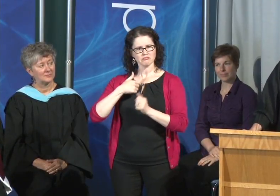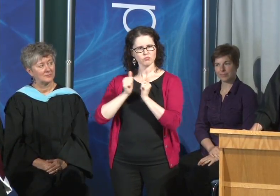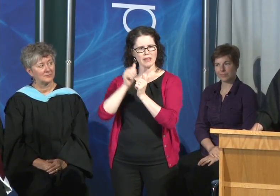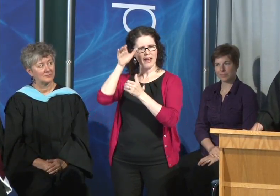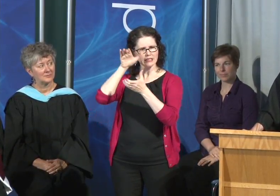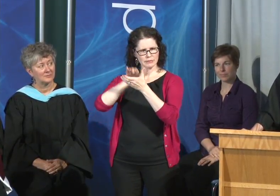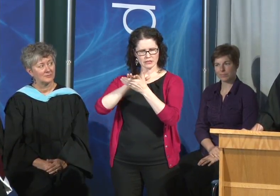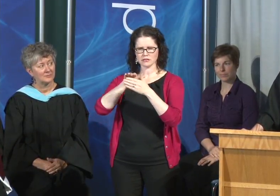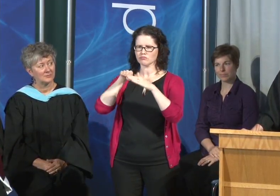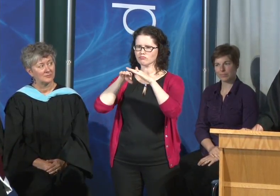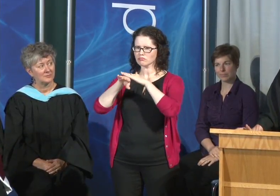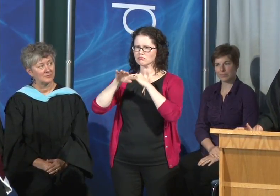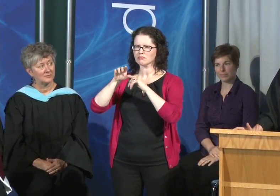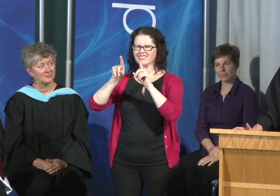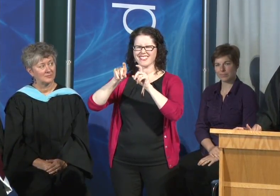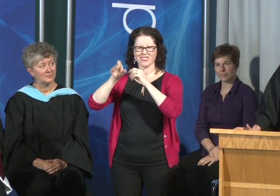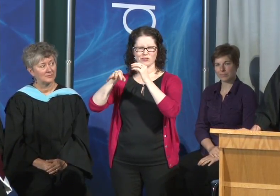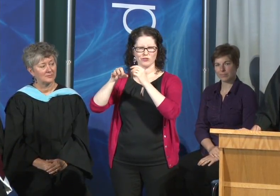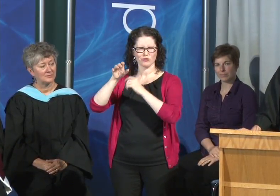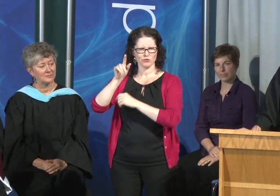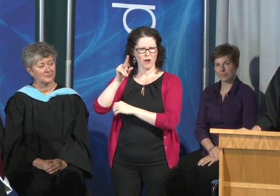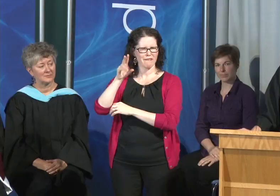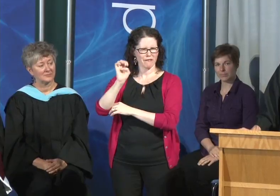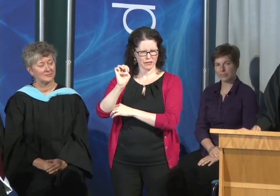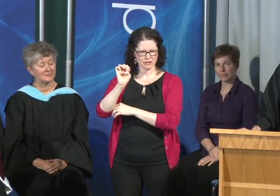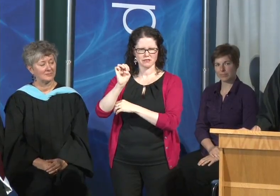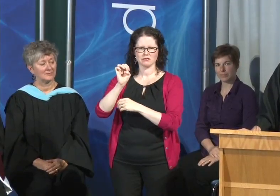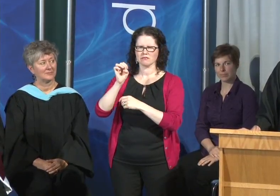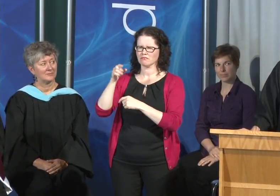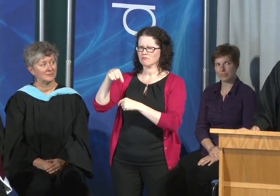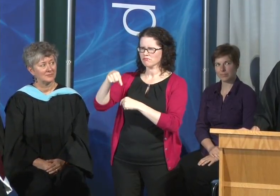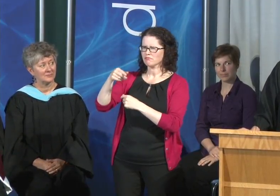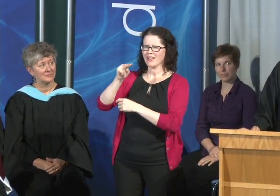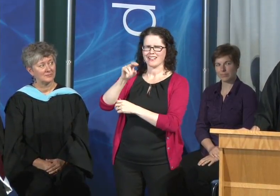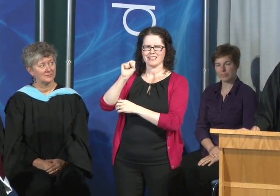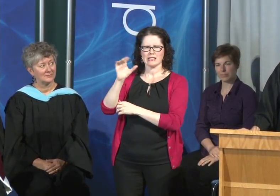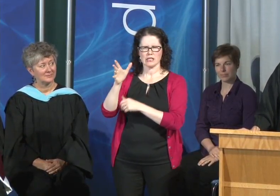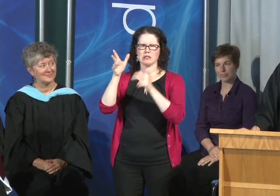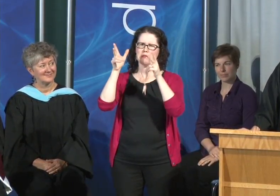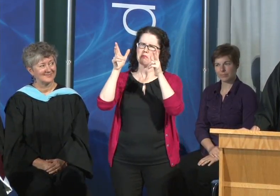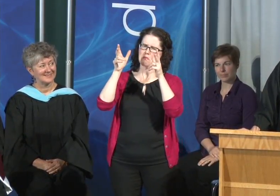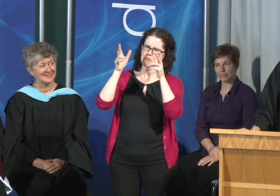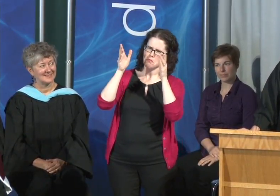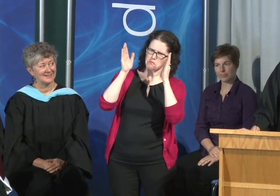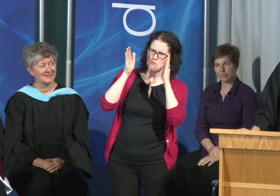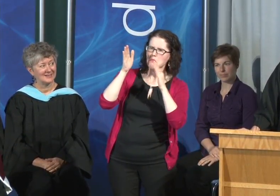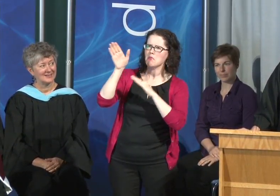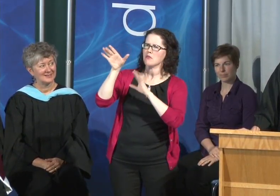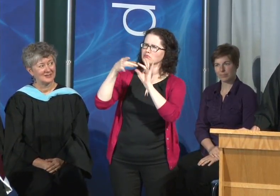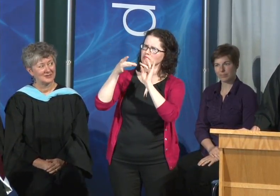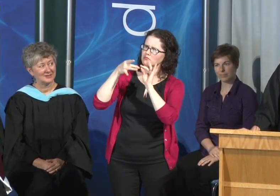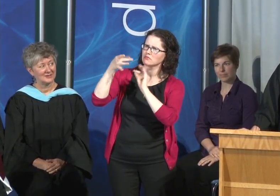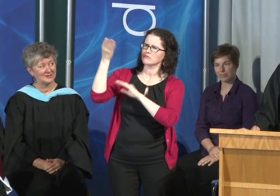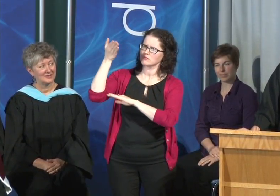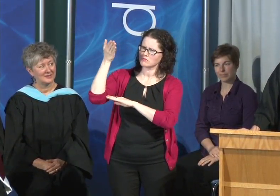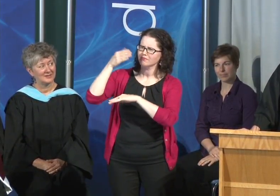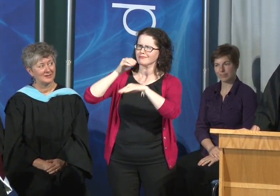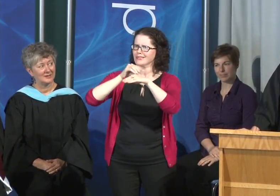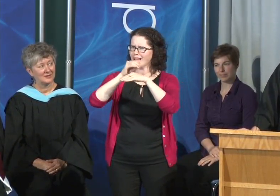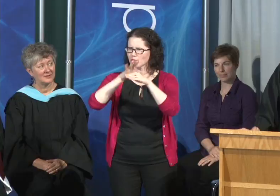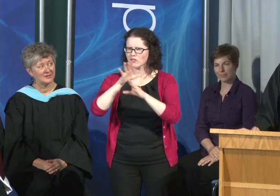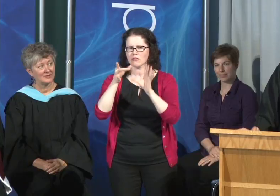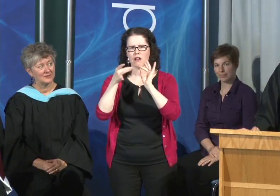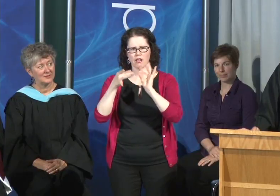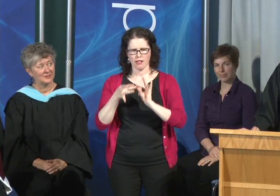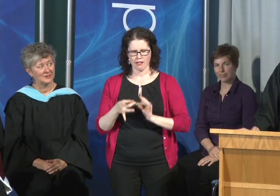and we sat through the lectures and the discussions from staff and administration and counselors. And by the end of that evening, I